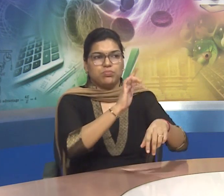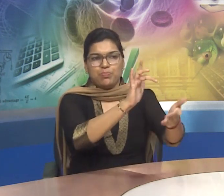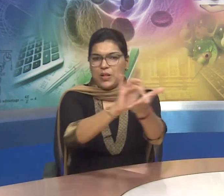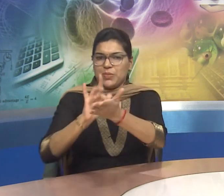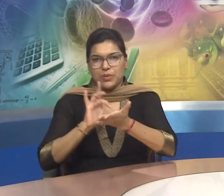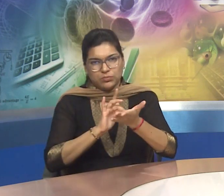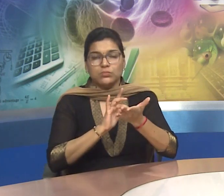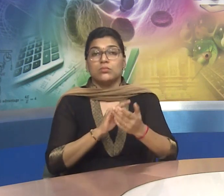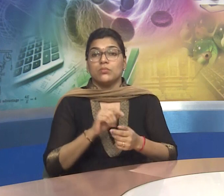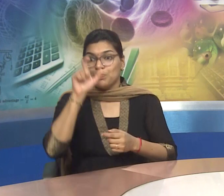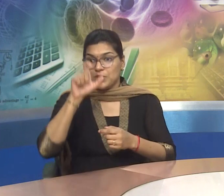entertainment,